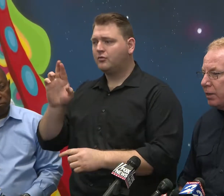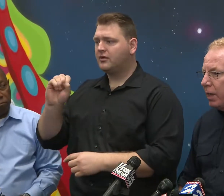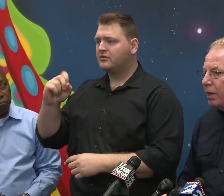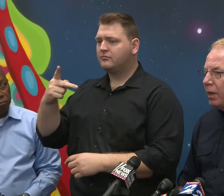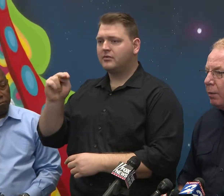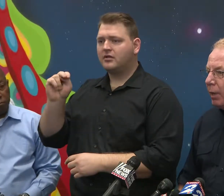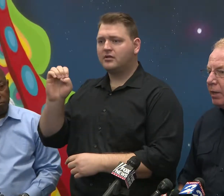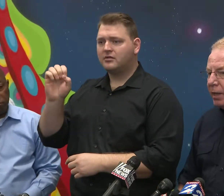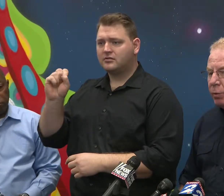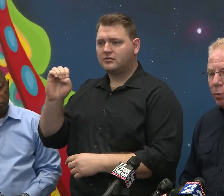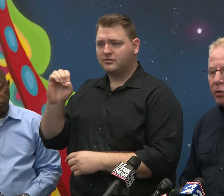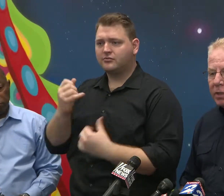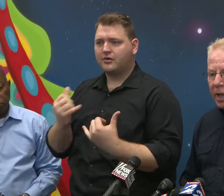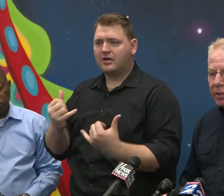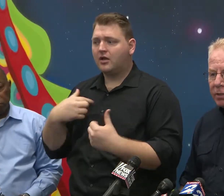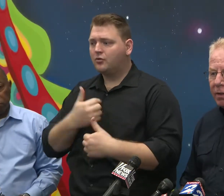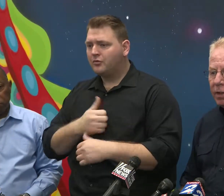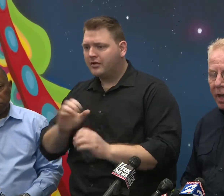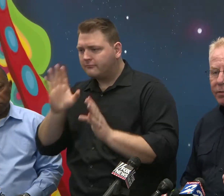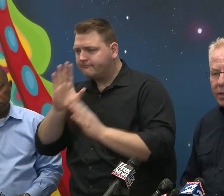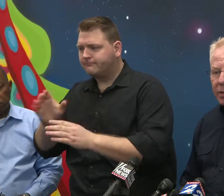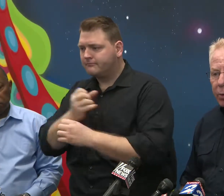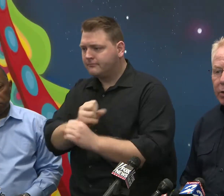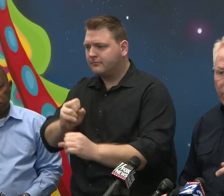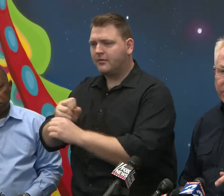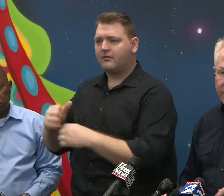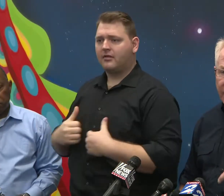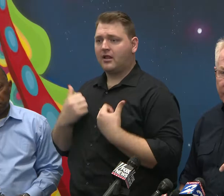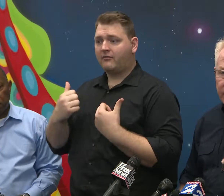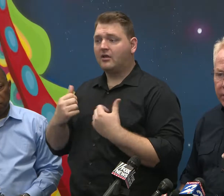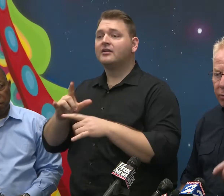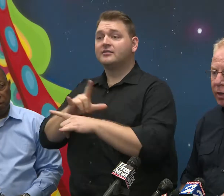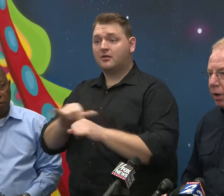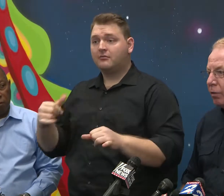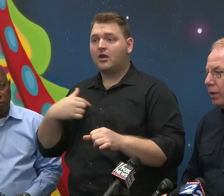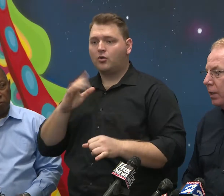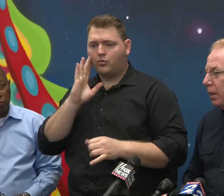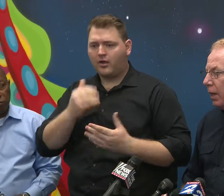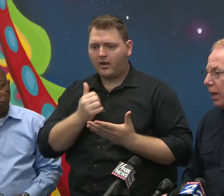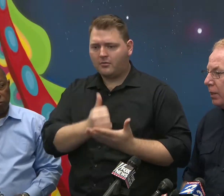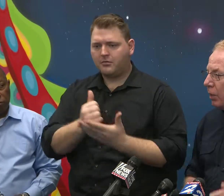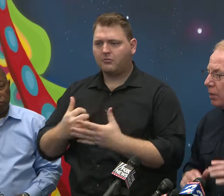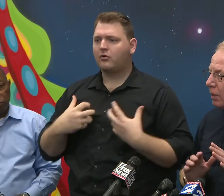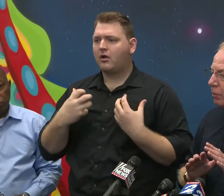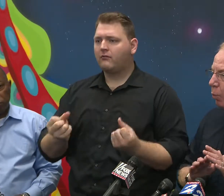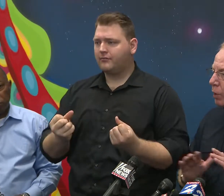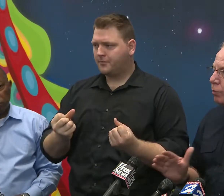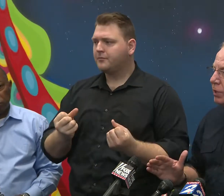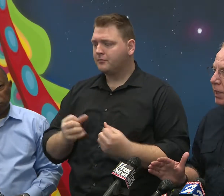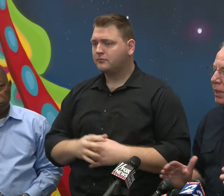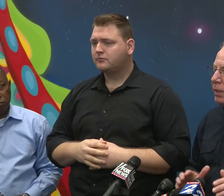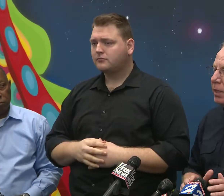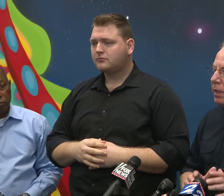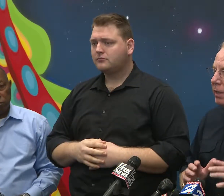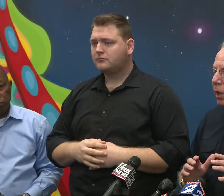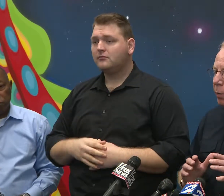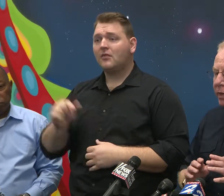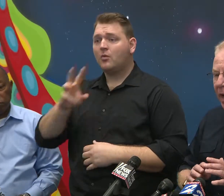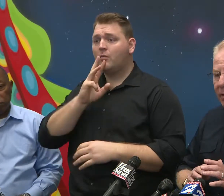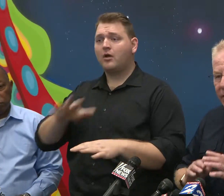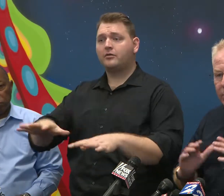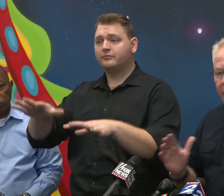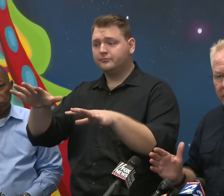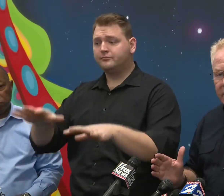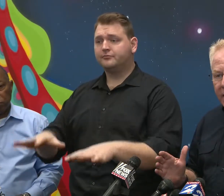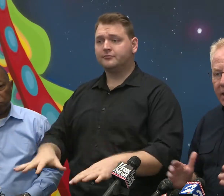lives out there. But as we work together, saving lives together, we're going to work together in the recovery. The water's receding. We